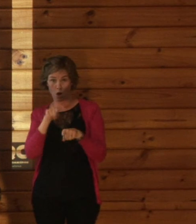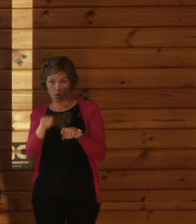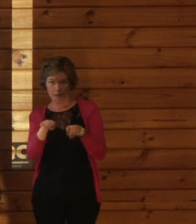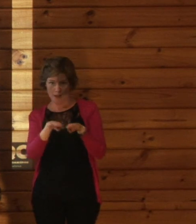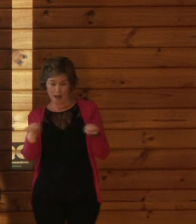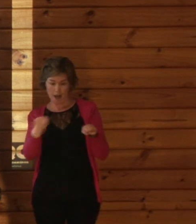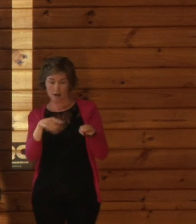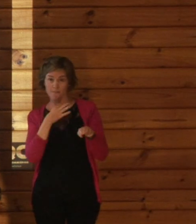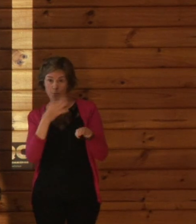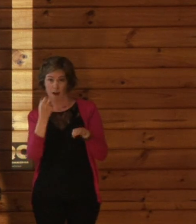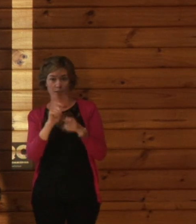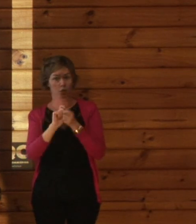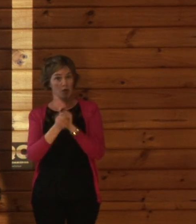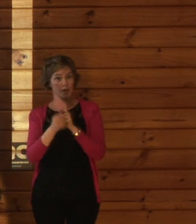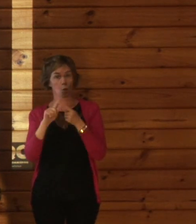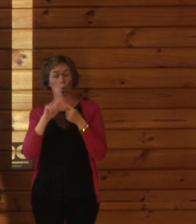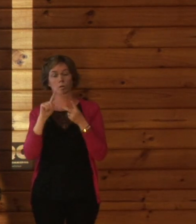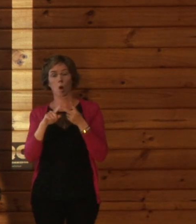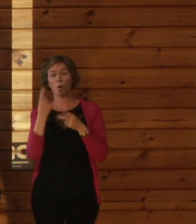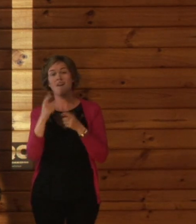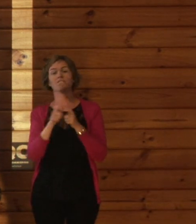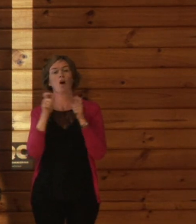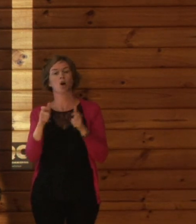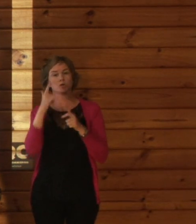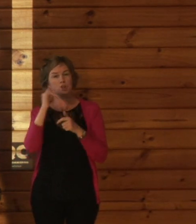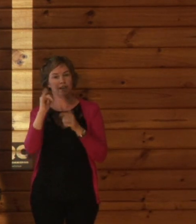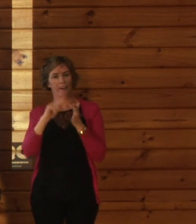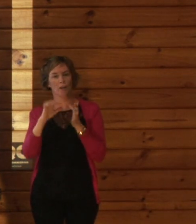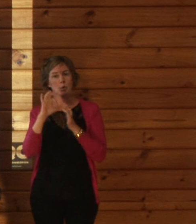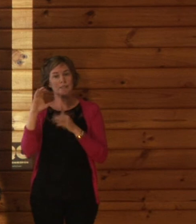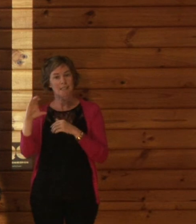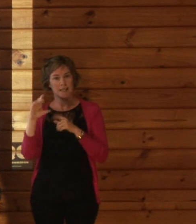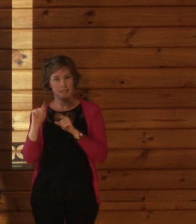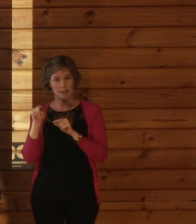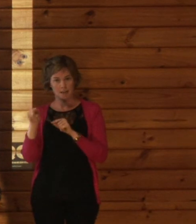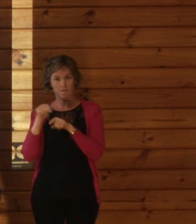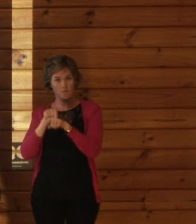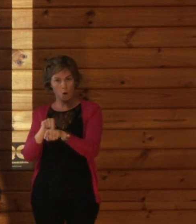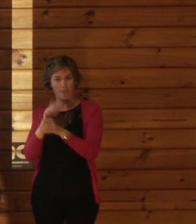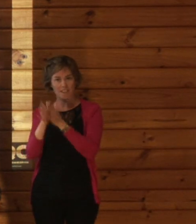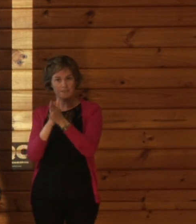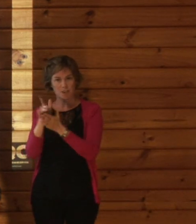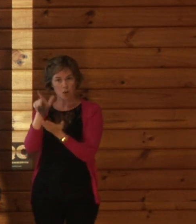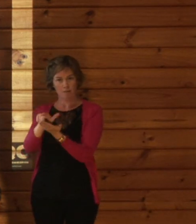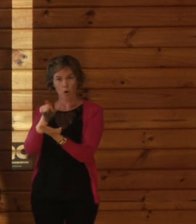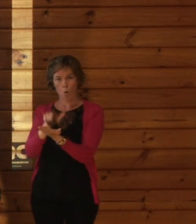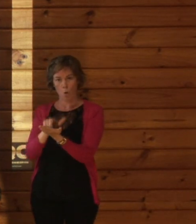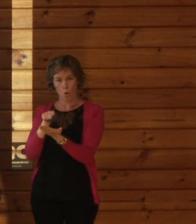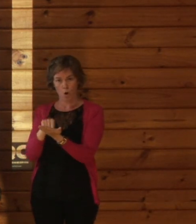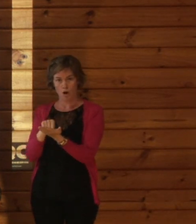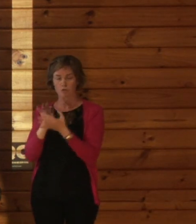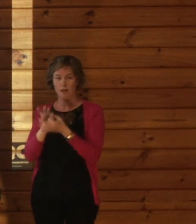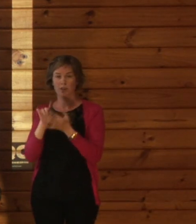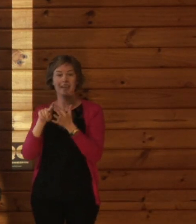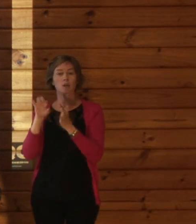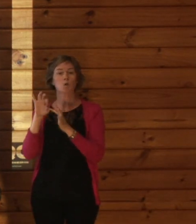makes, and this ties back to the definition of the law in the EQC Act, and that's to check to make sure there's been a loss of utility of the land,